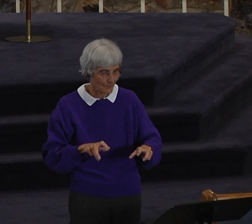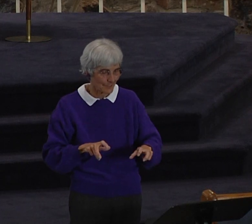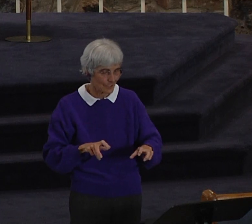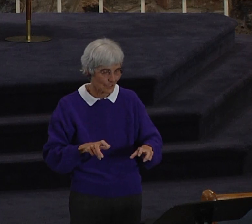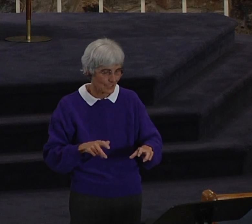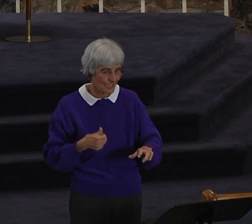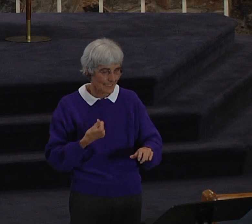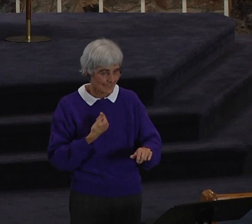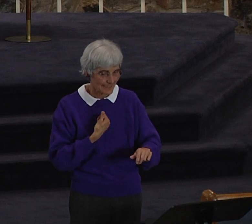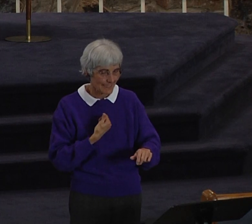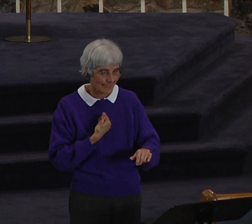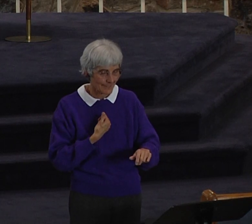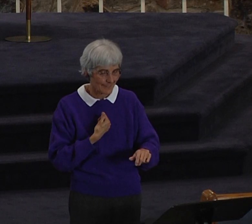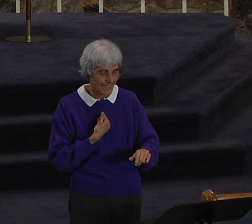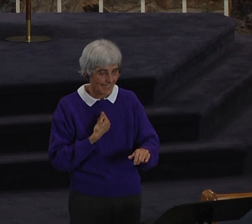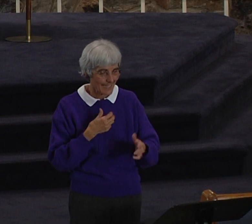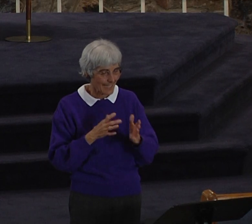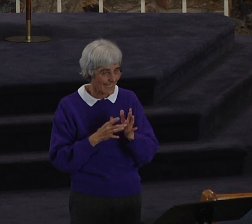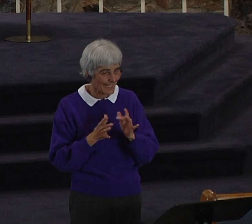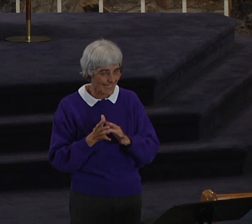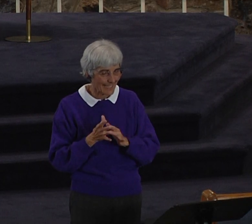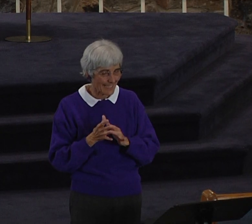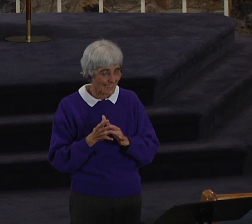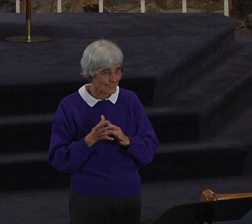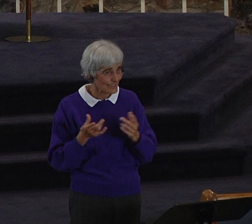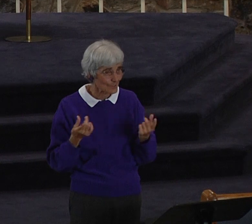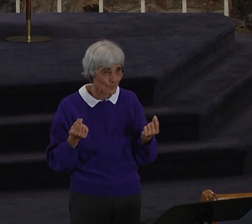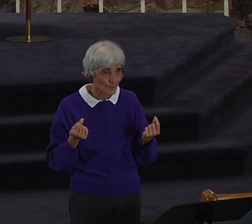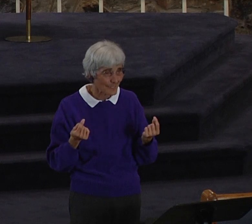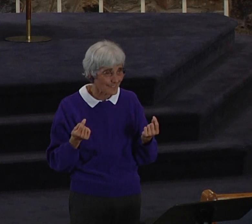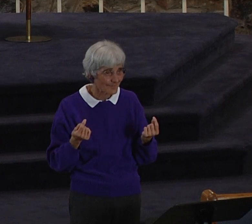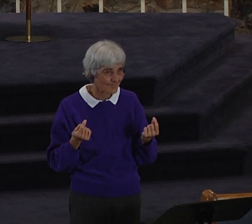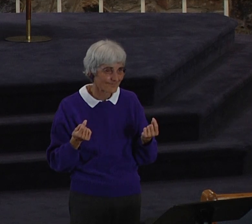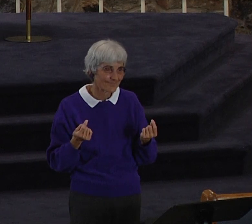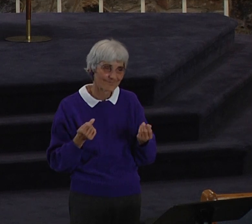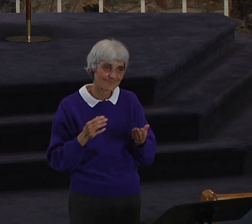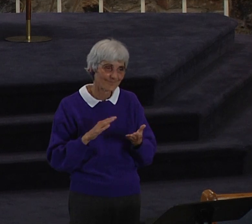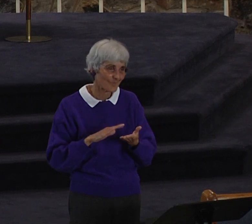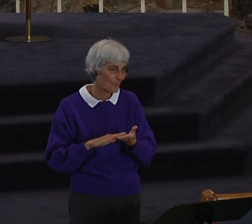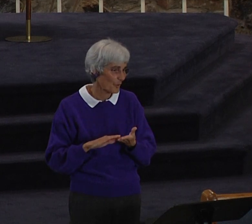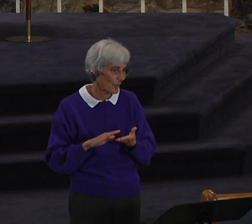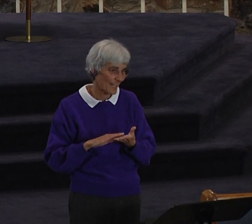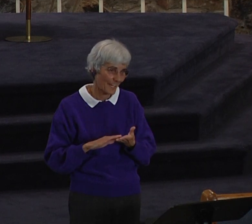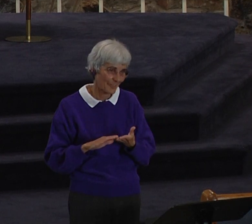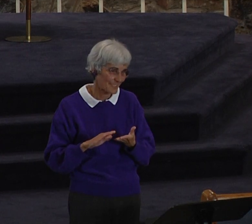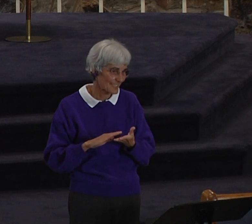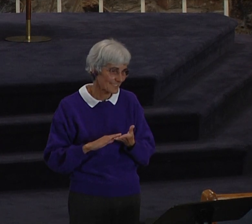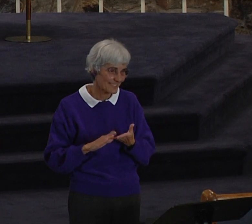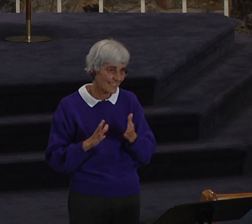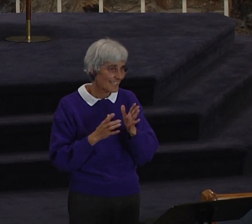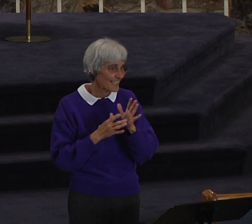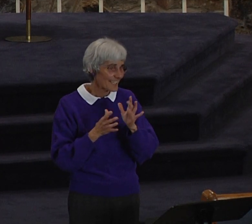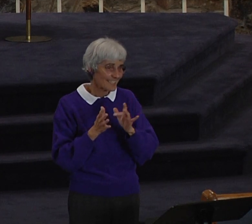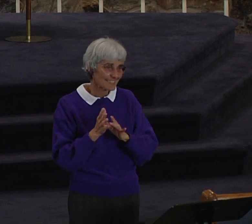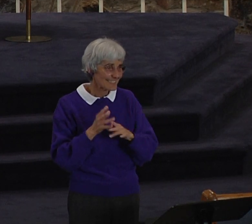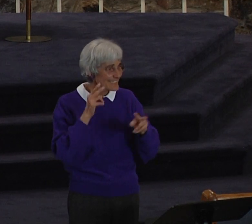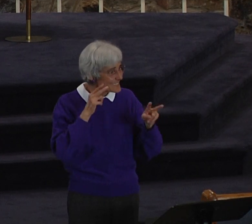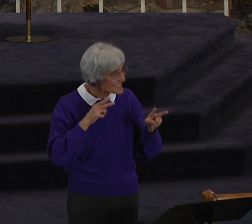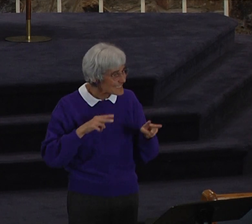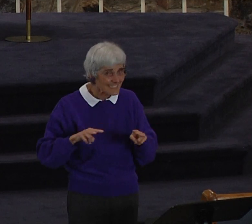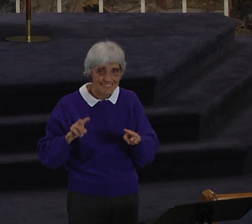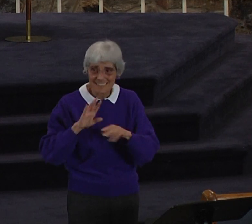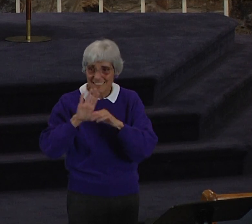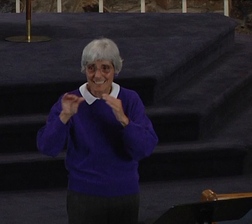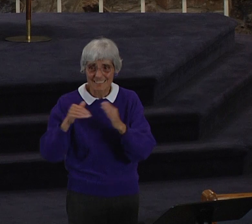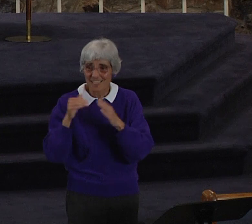and responds with forgiveness. Jesus sees our self-centeredness,